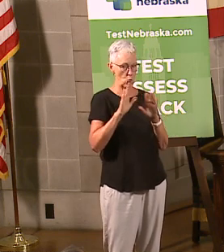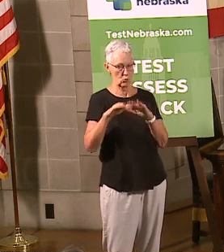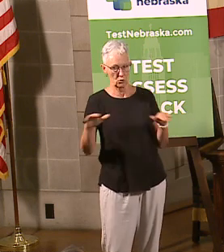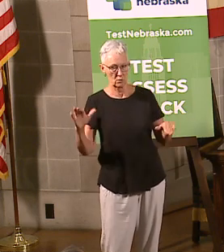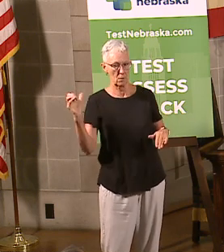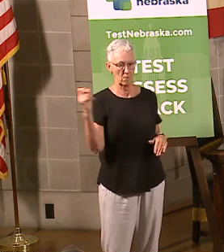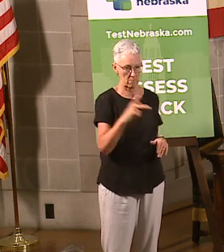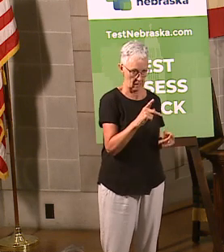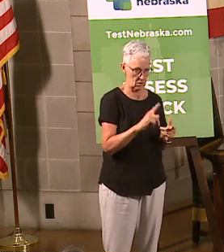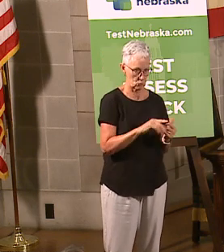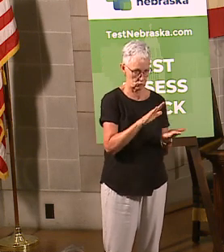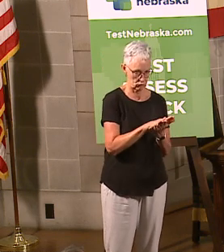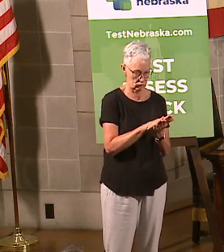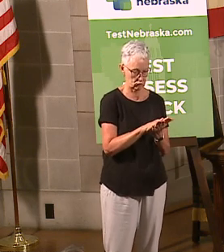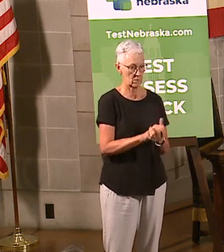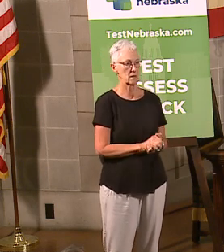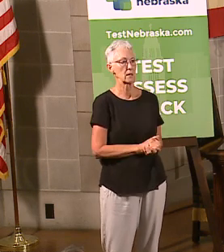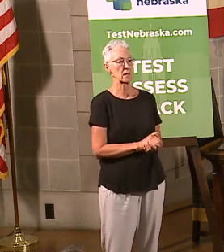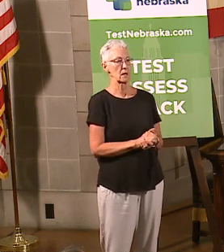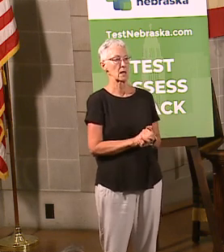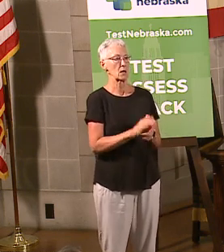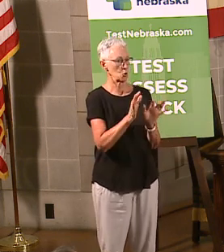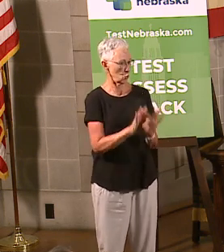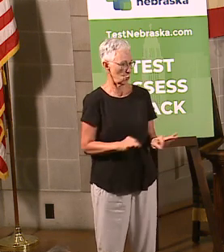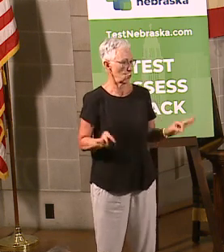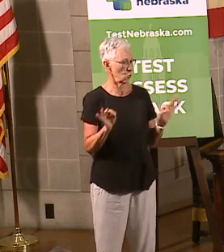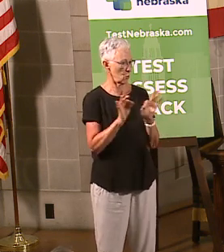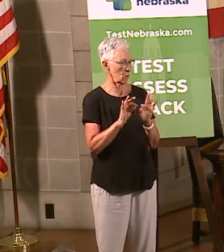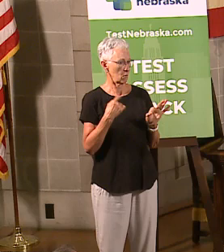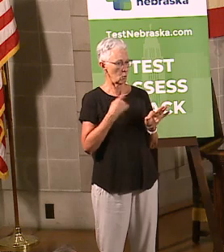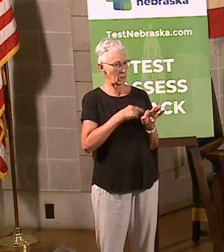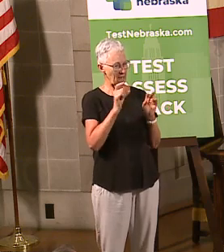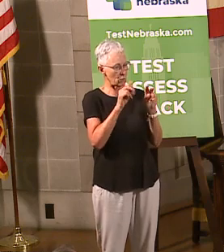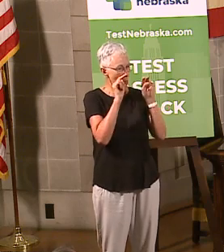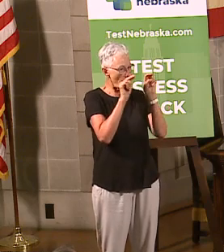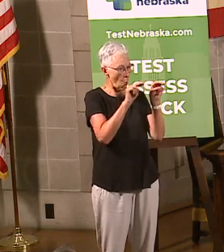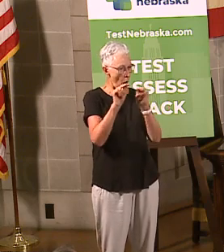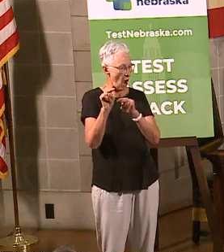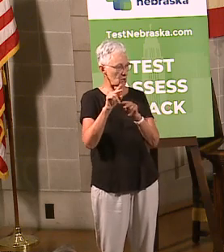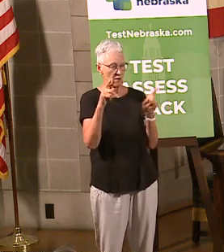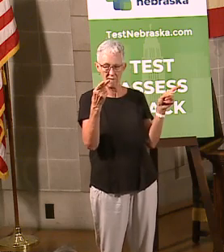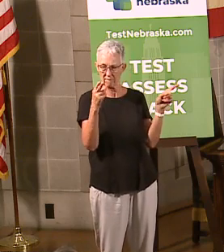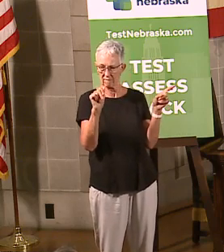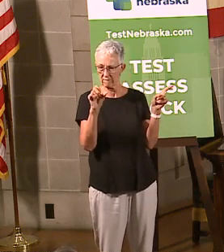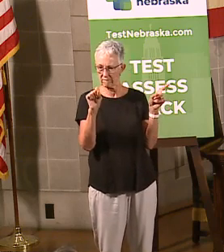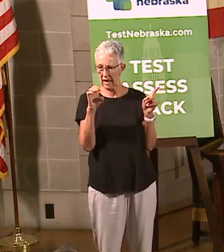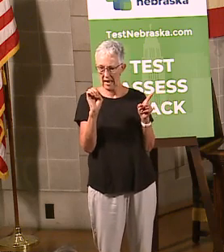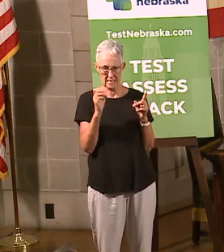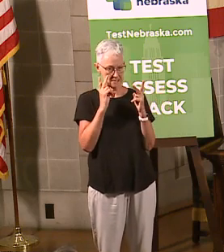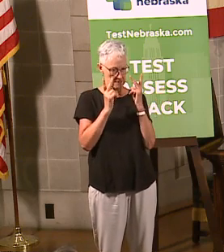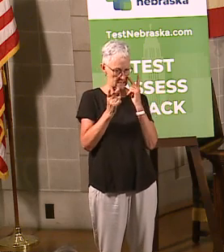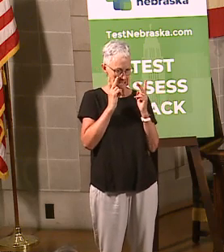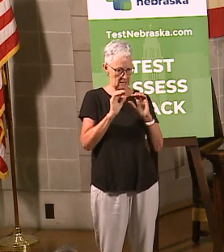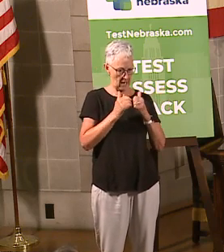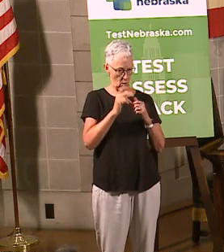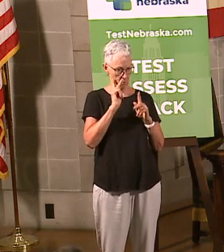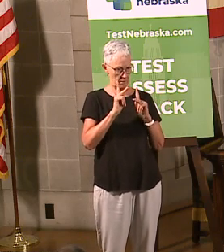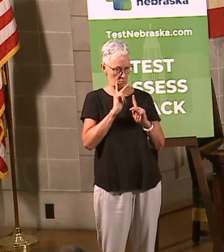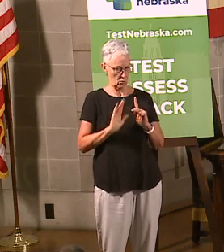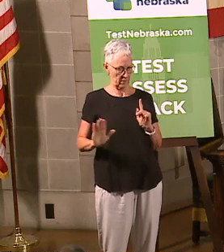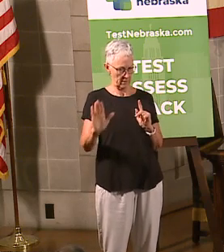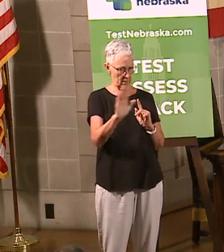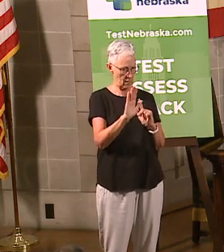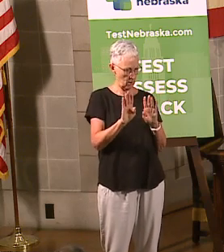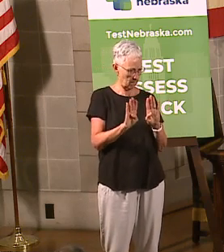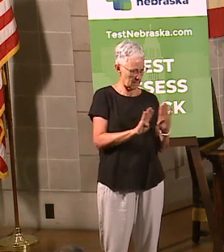in time as we kind of go through these phases, really watching how individual behaviors start to change. And we want to make sure that we find ways to be able